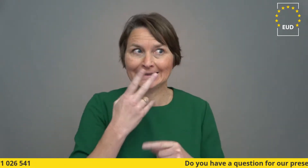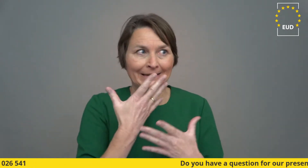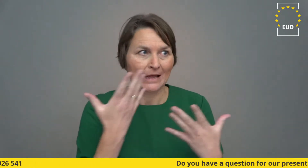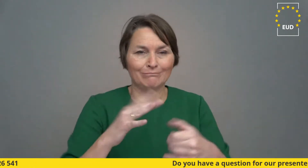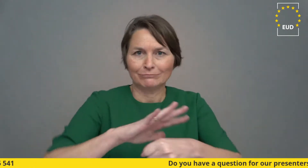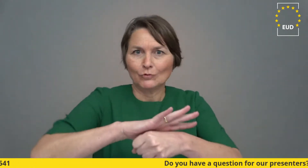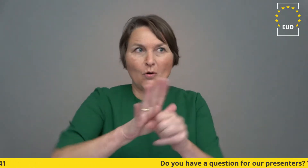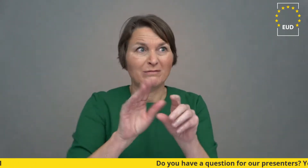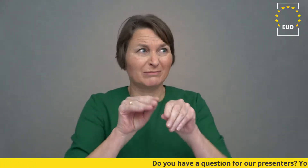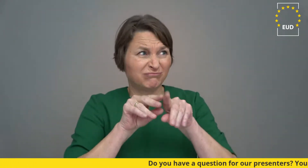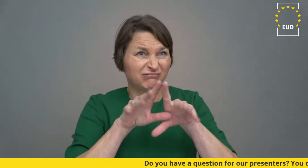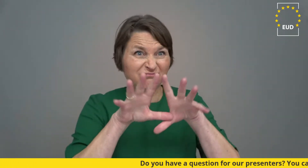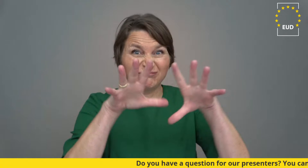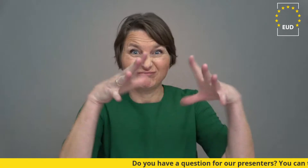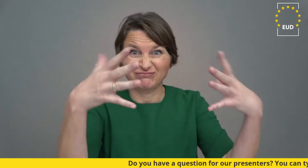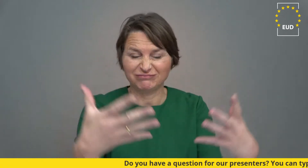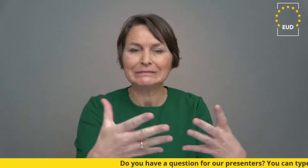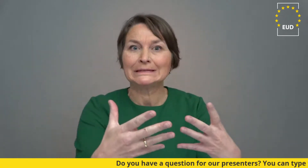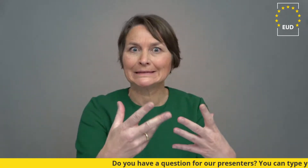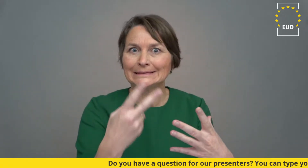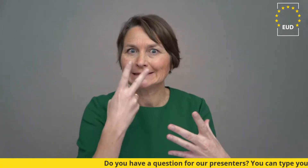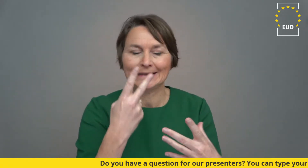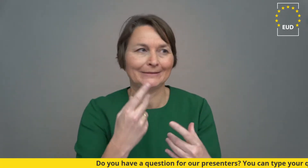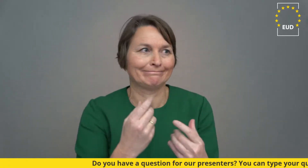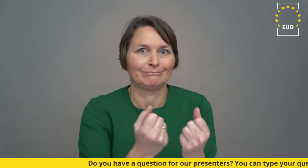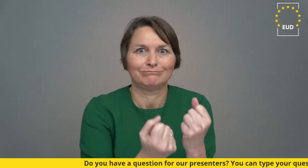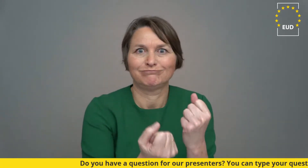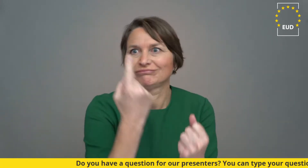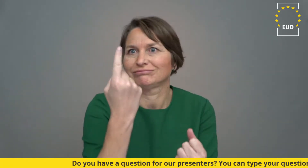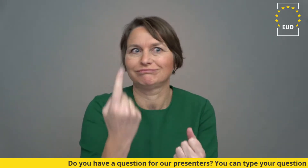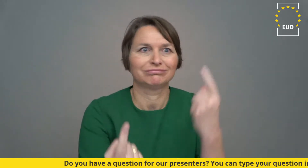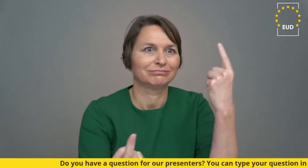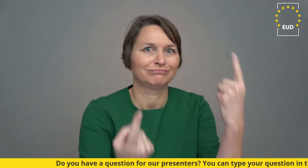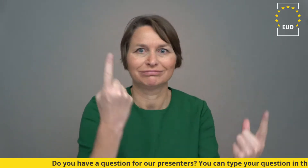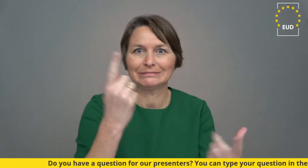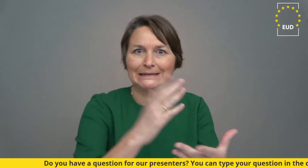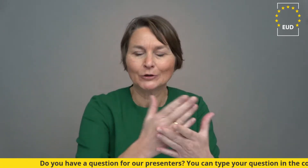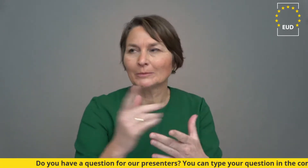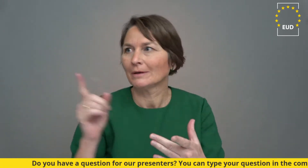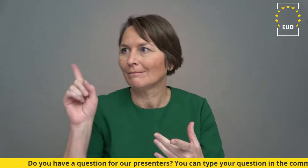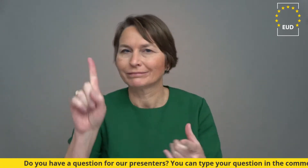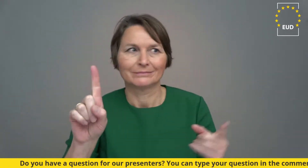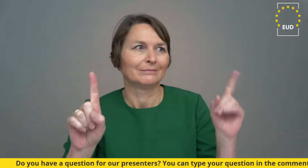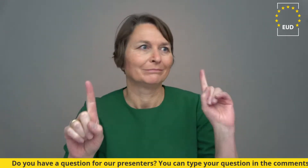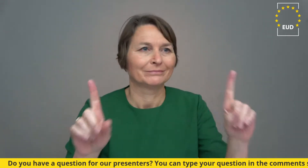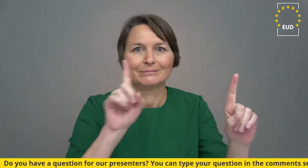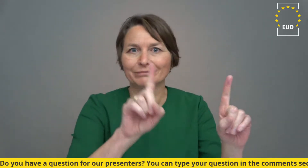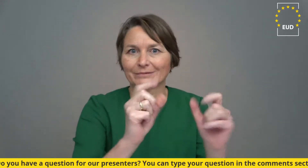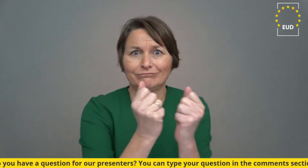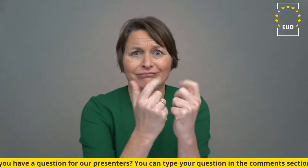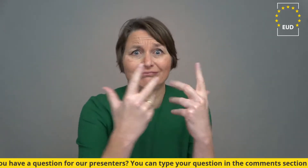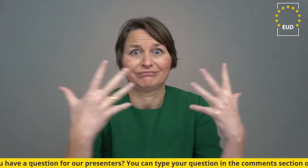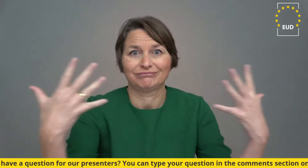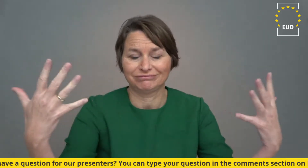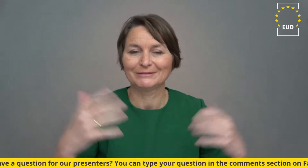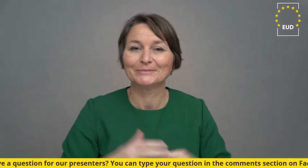Looking at sign language interpretation within the TV industry is extremely important. We have seen,